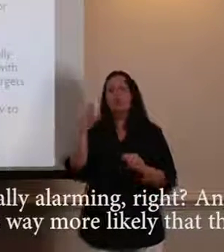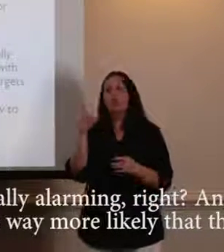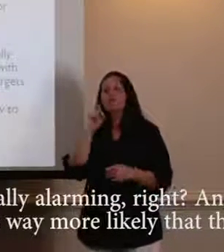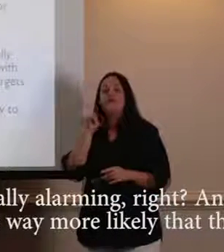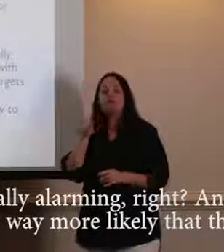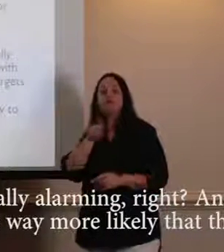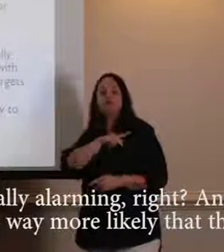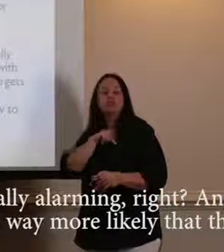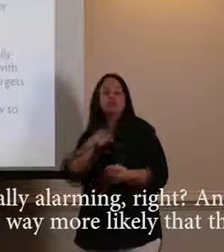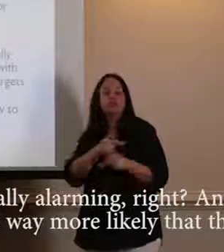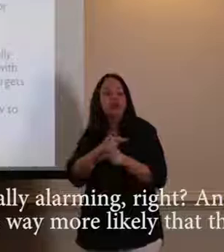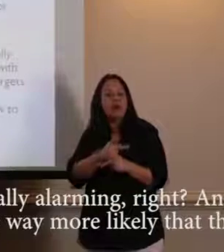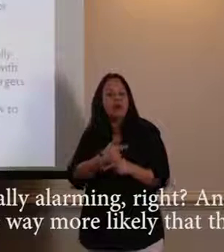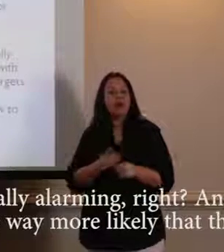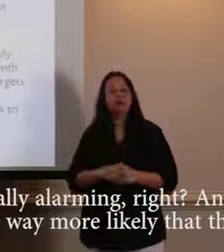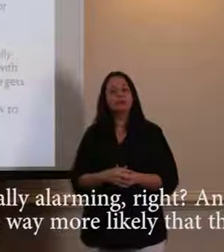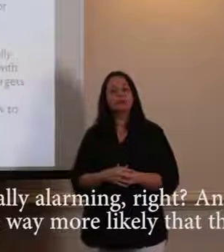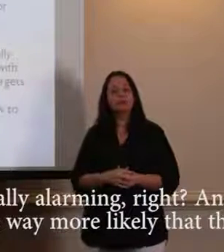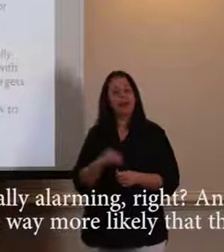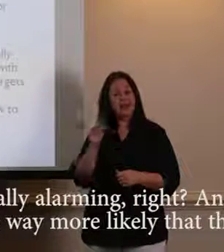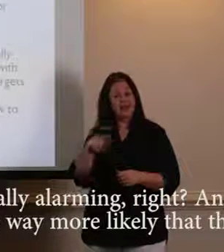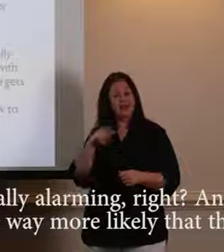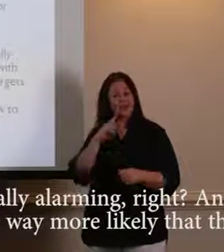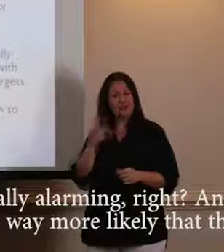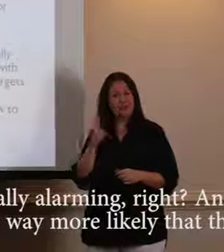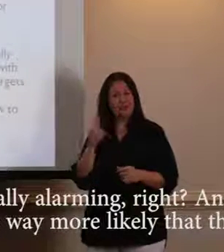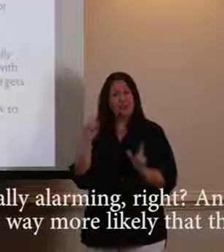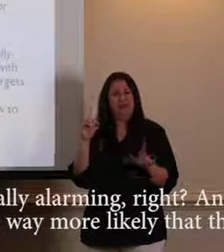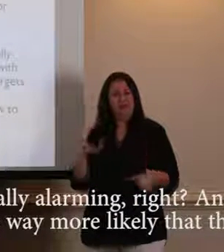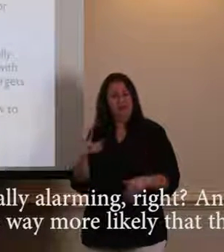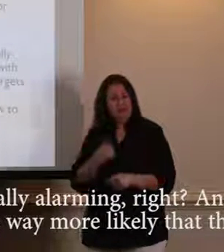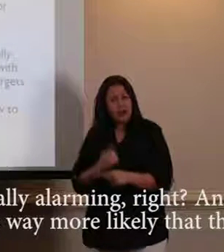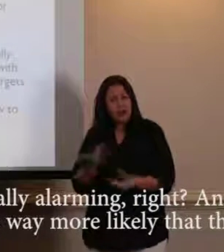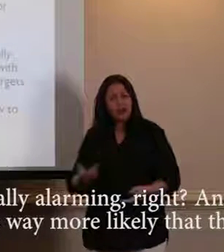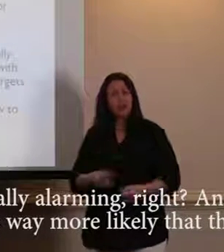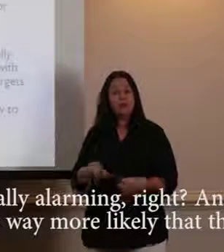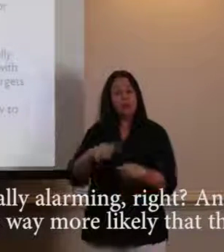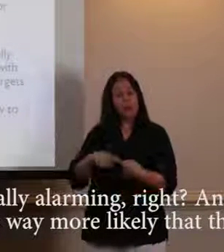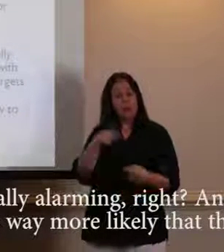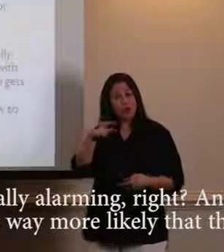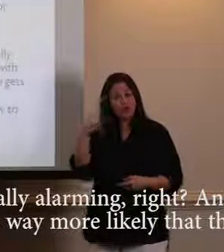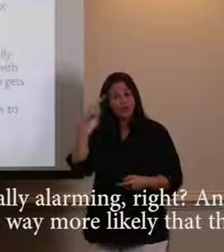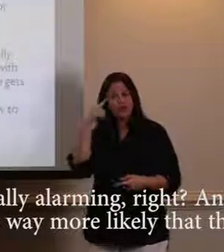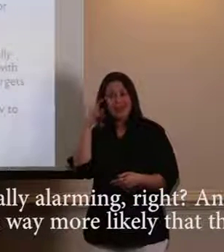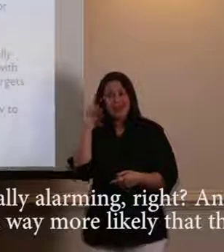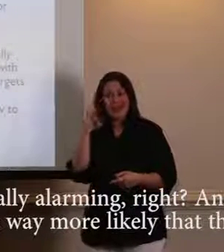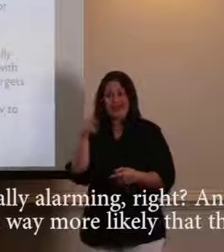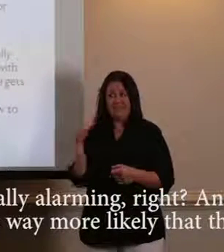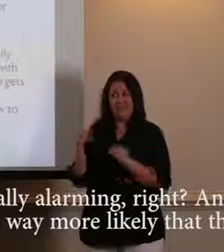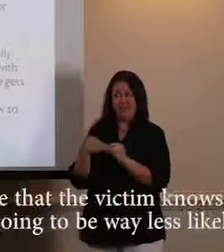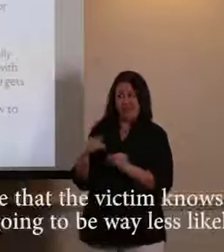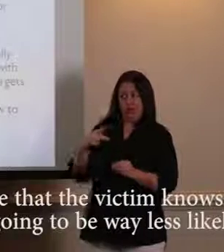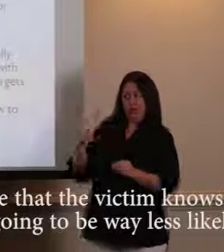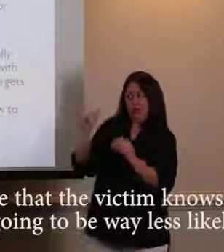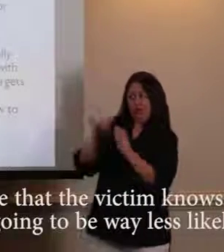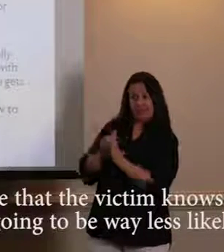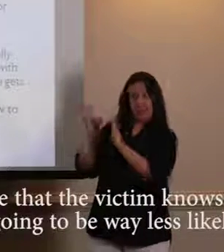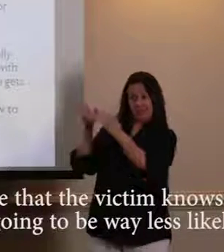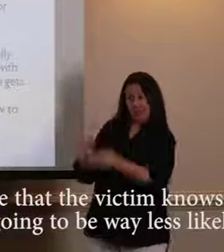care. So that's really alarming, right? And so when you think about if it's way more likely that this person is going to be someone that the